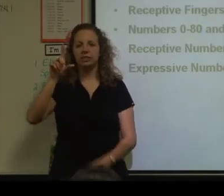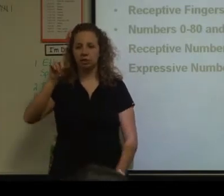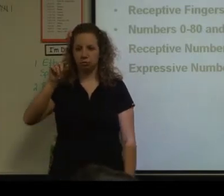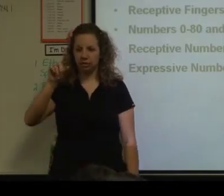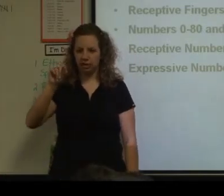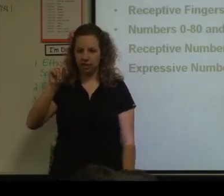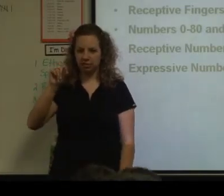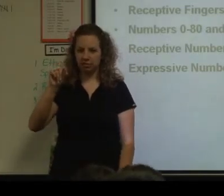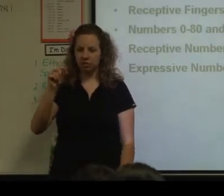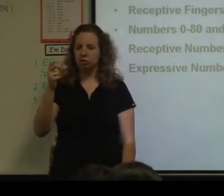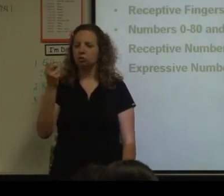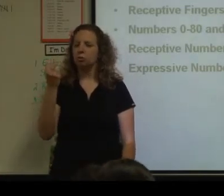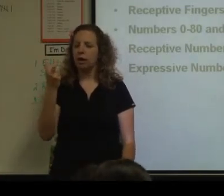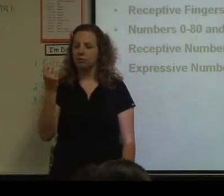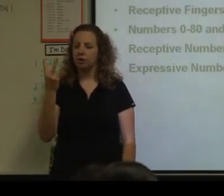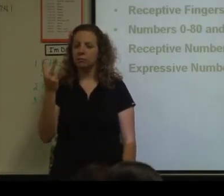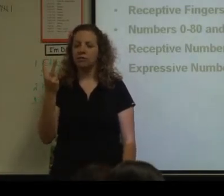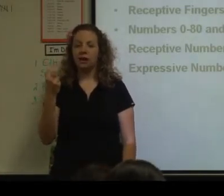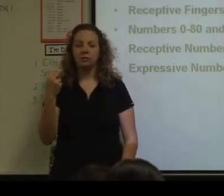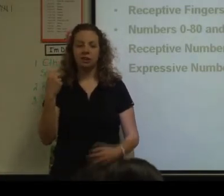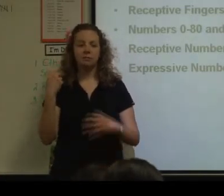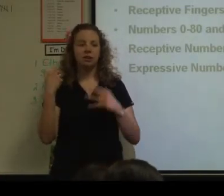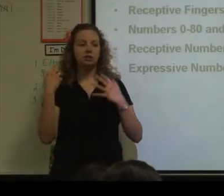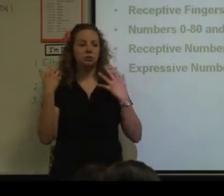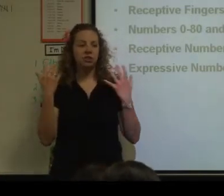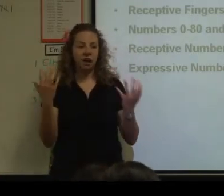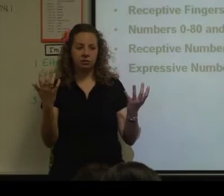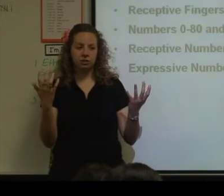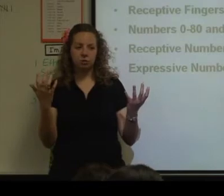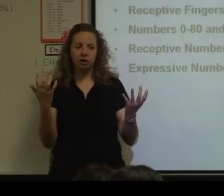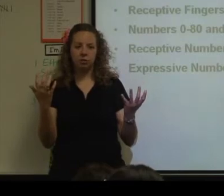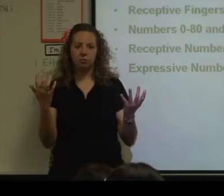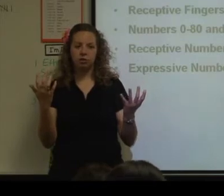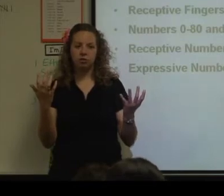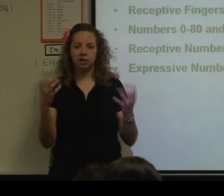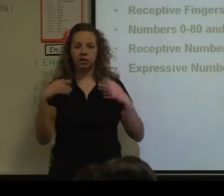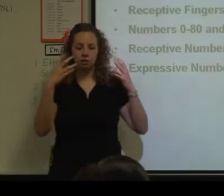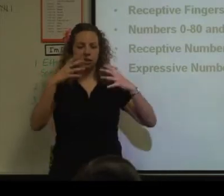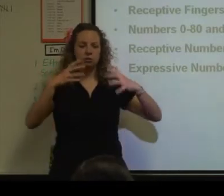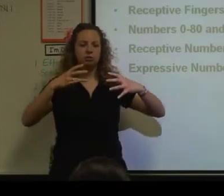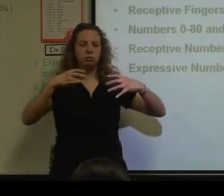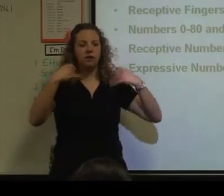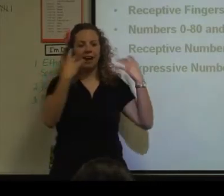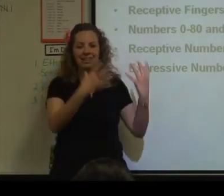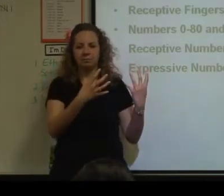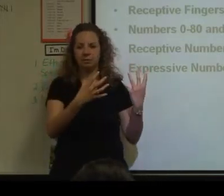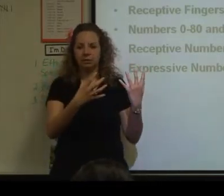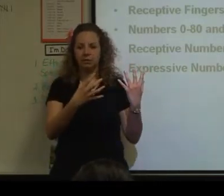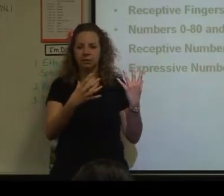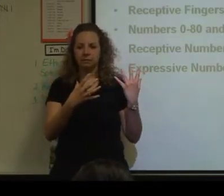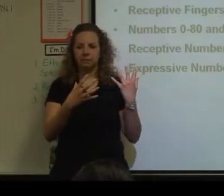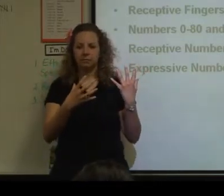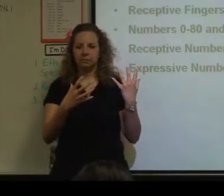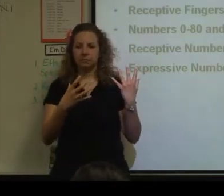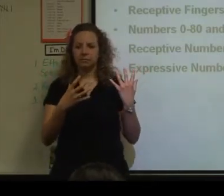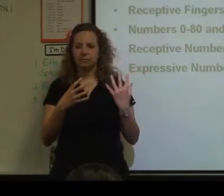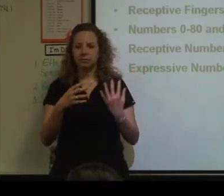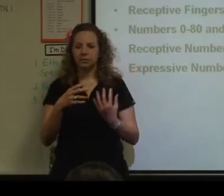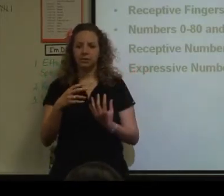say 2012. But if I was talking about 2012, what would you sign? Like 2012 items.